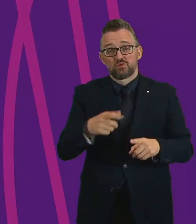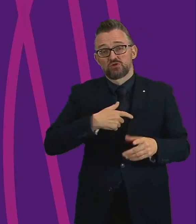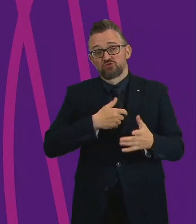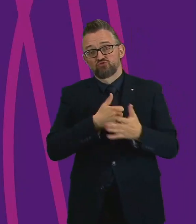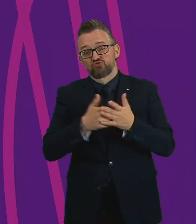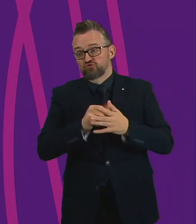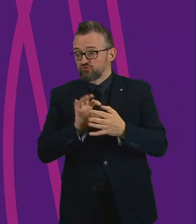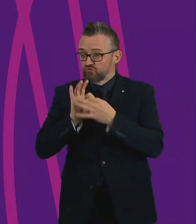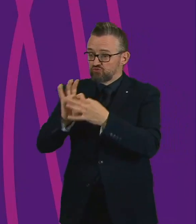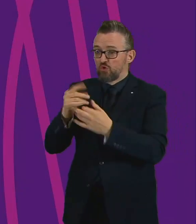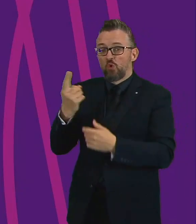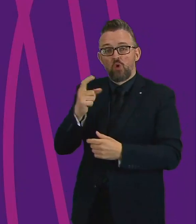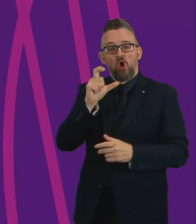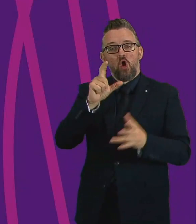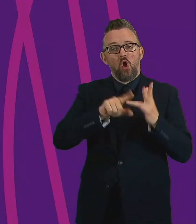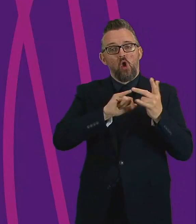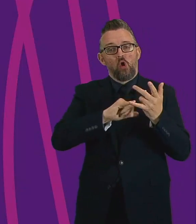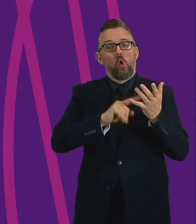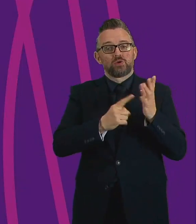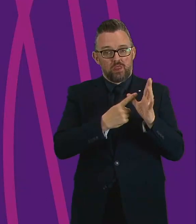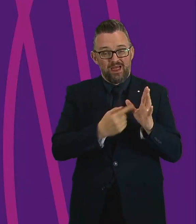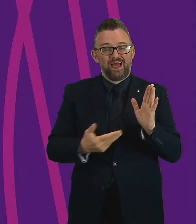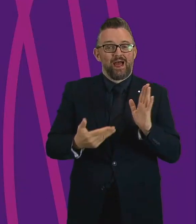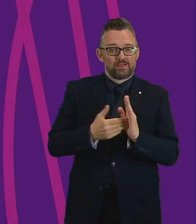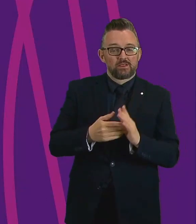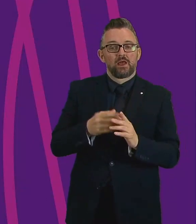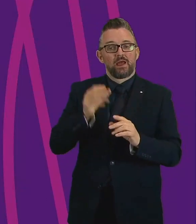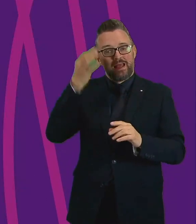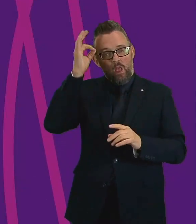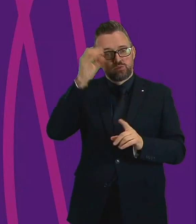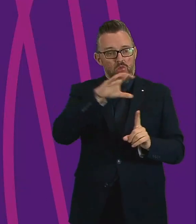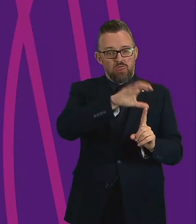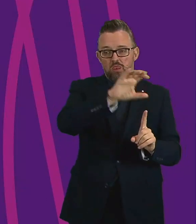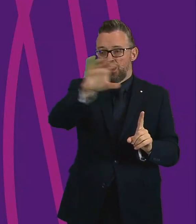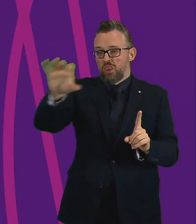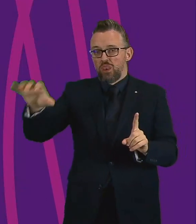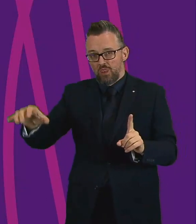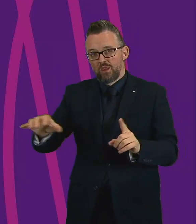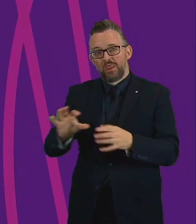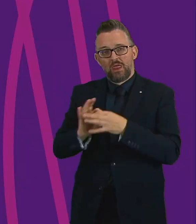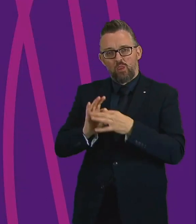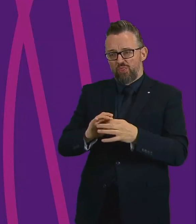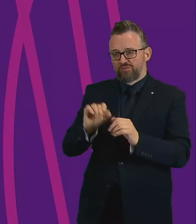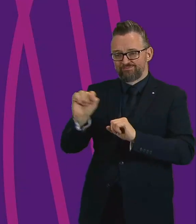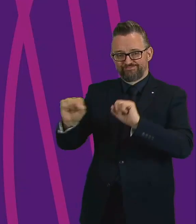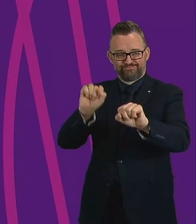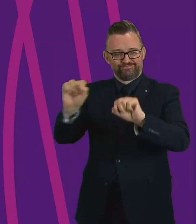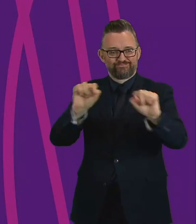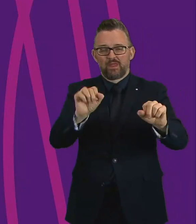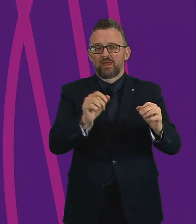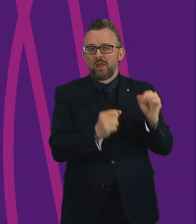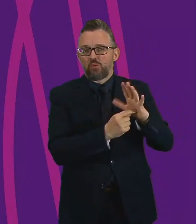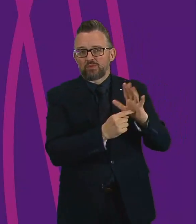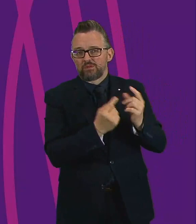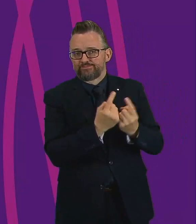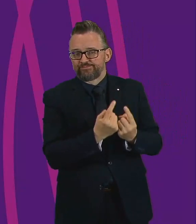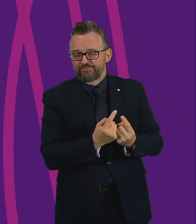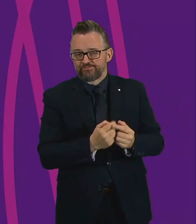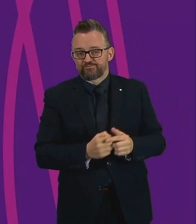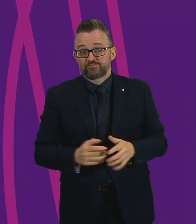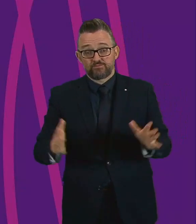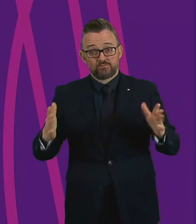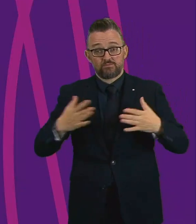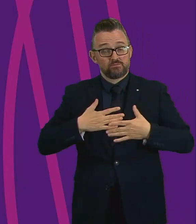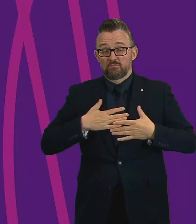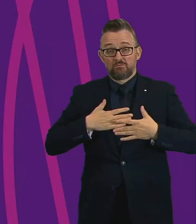with COSLA and individual councils about funding and other operational issues reflecting their importance. Well, I've been